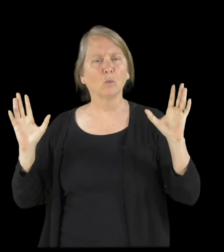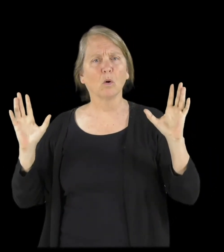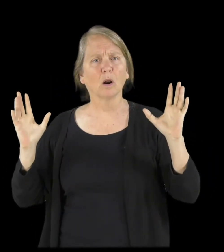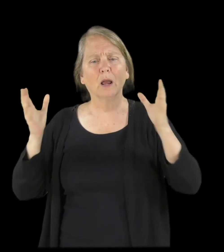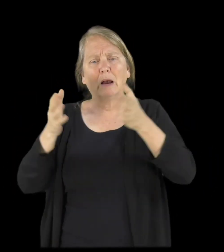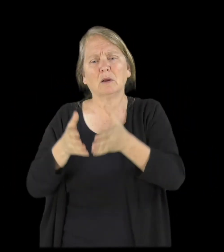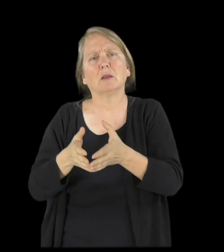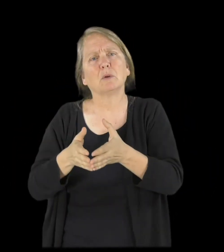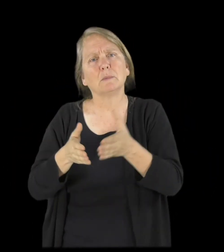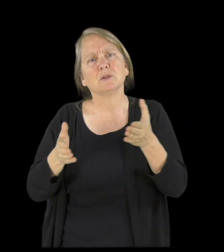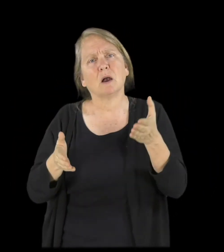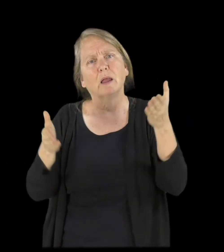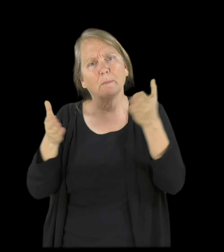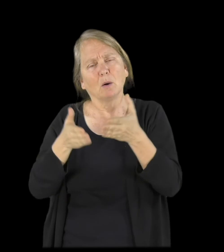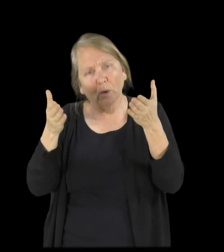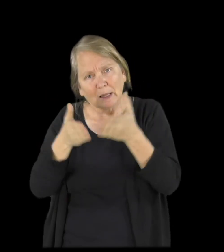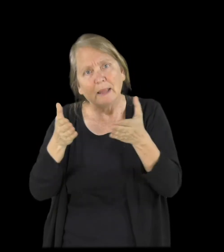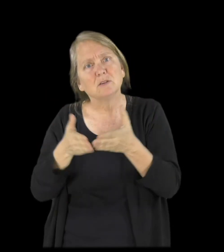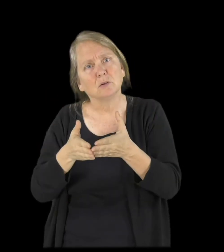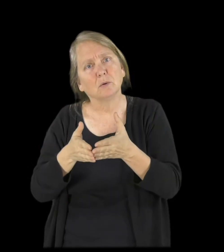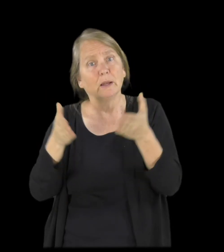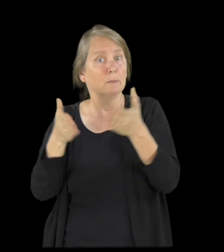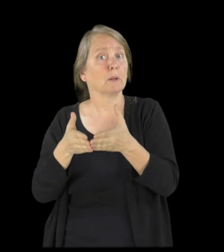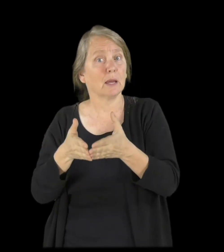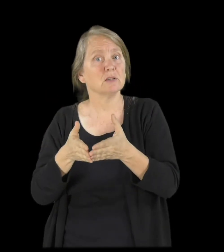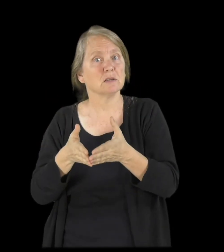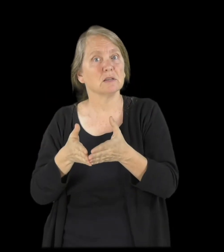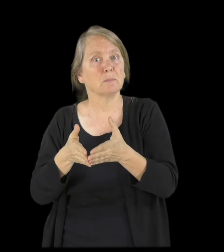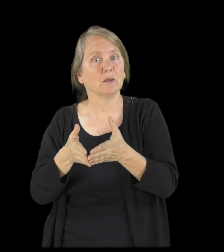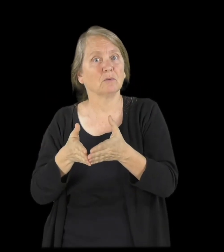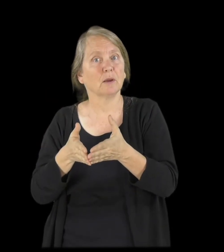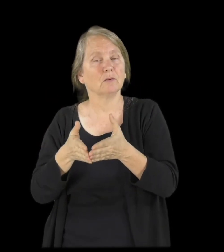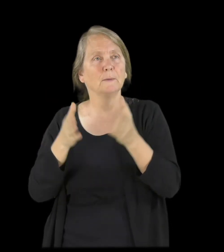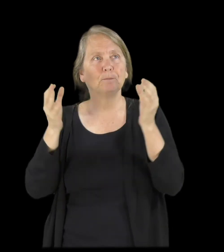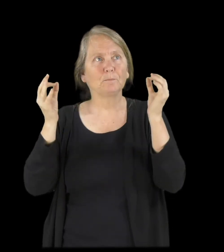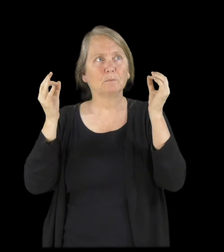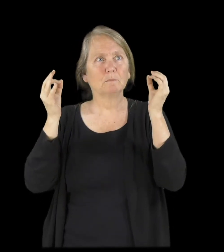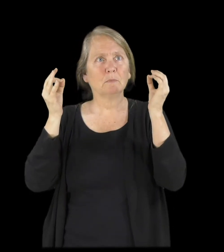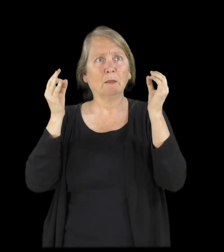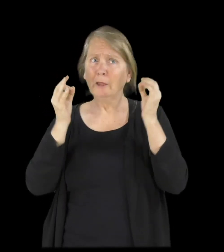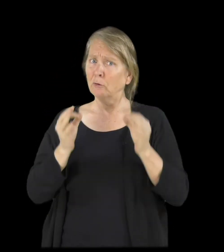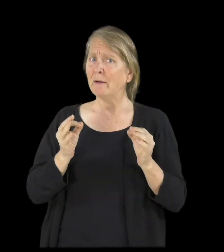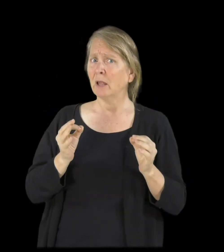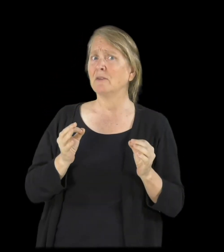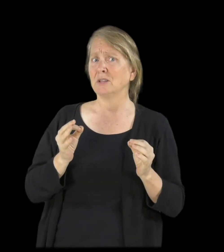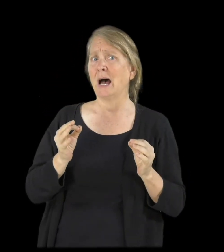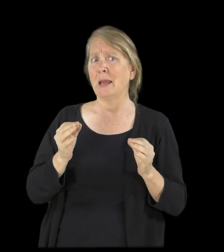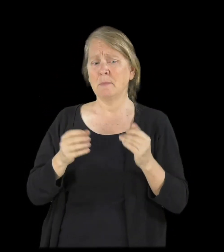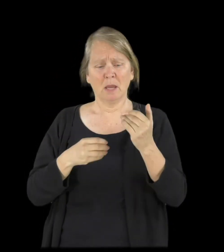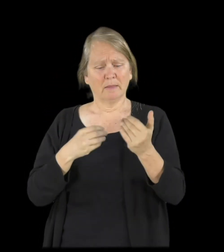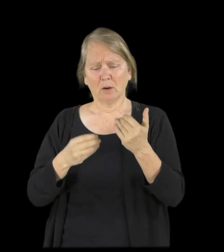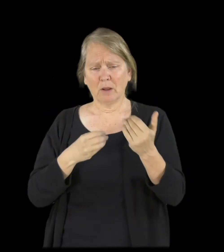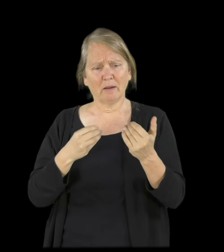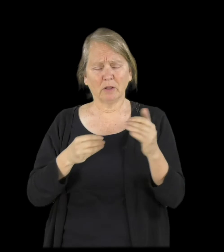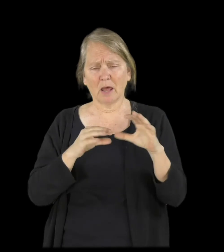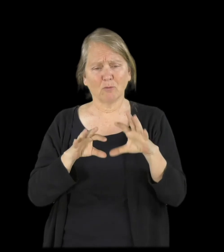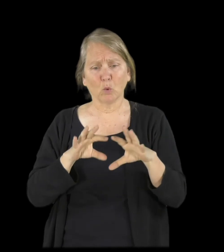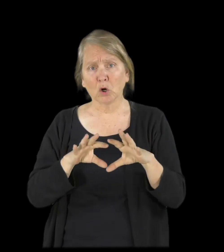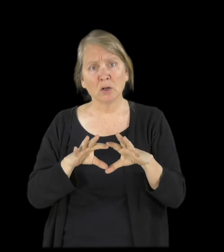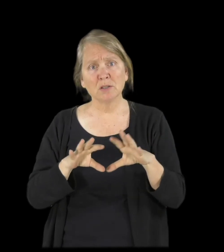War, how can they really be talking about what led to and implications of the space race? They don't have a lot of time, they don't have a lot of words,